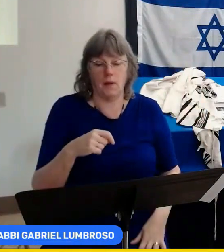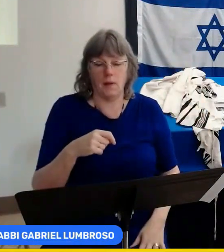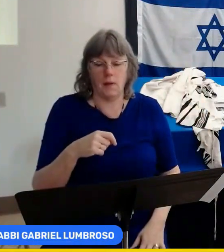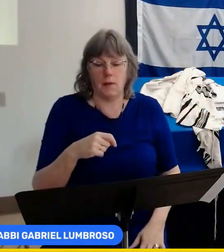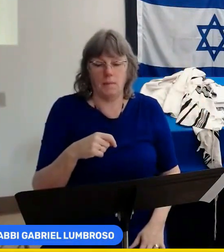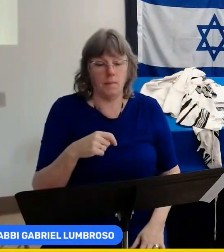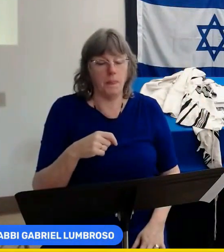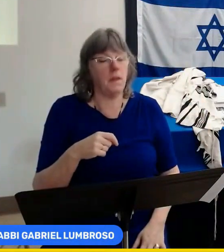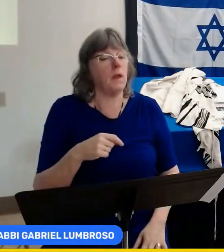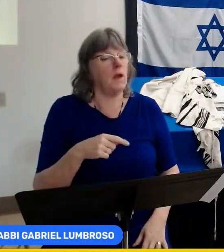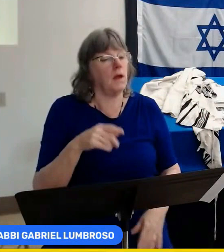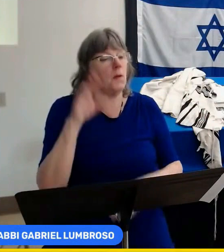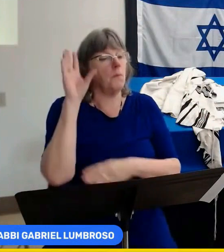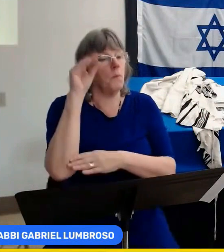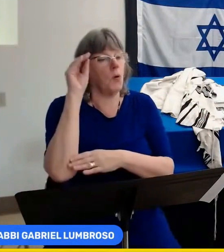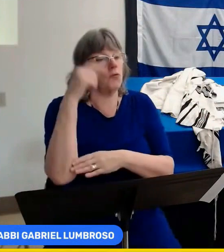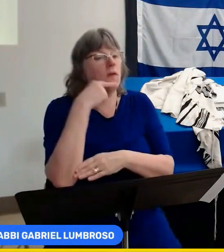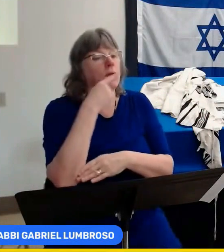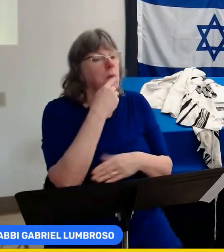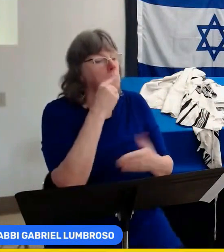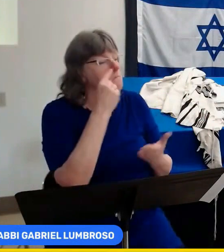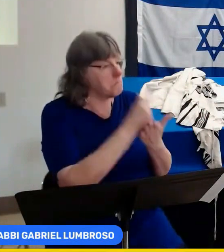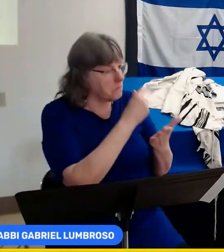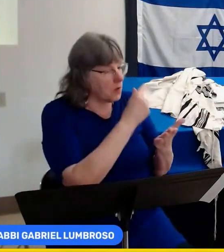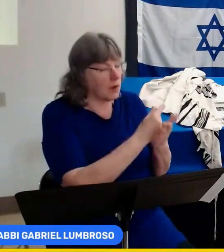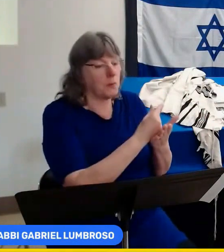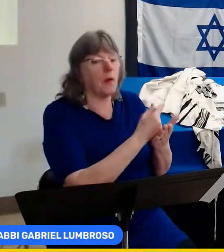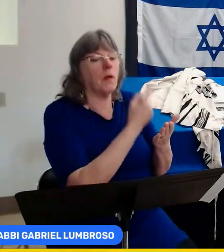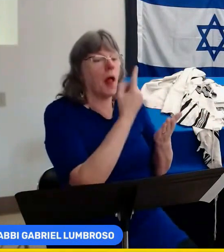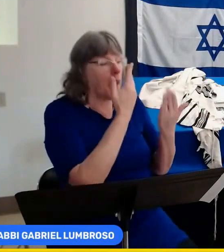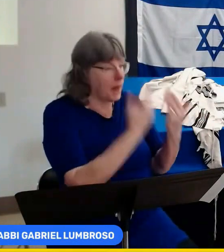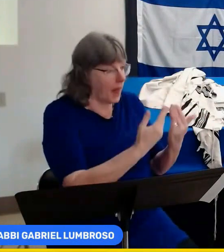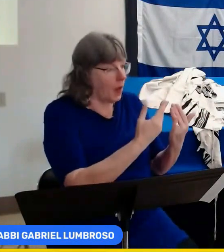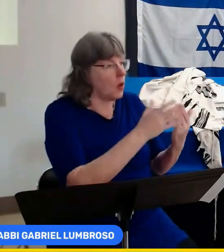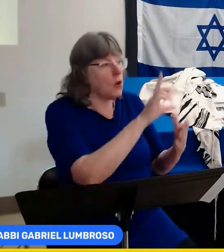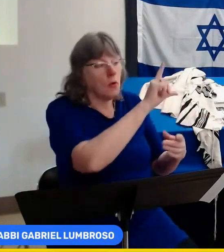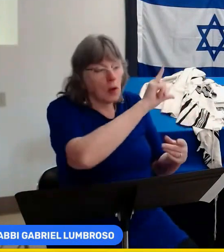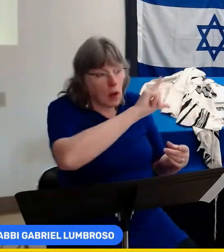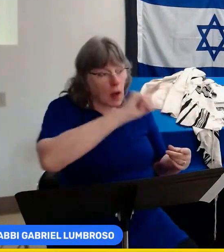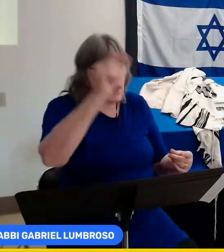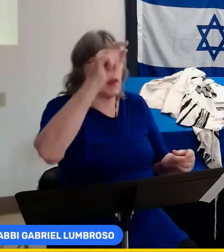could now be free and be a sovereign nation in their own place.